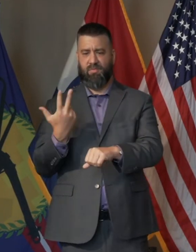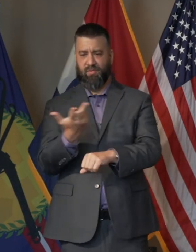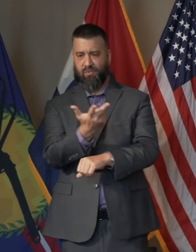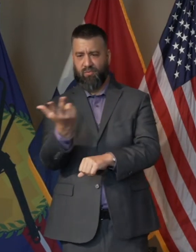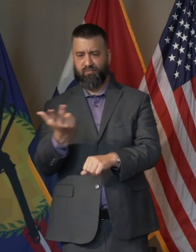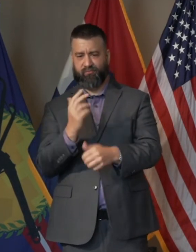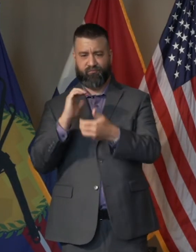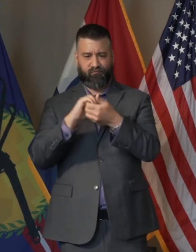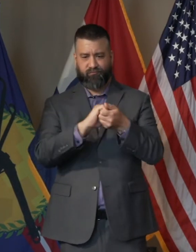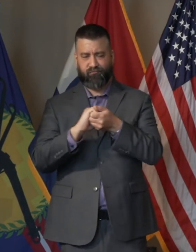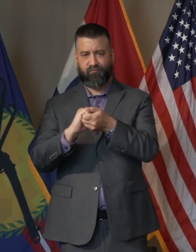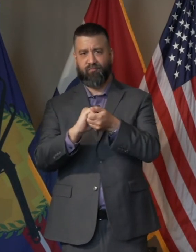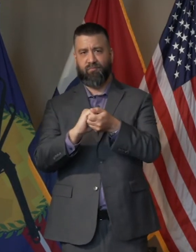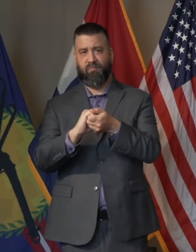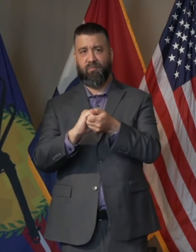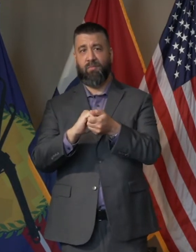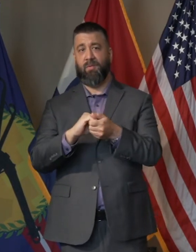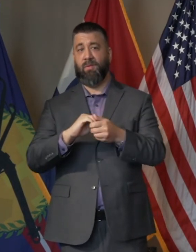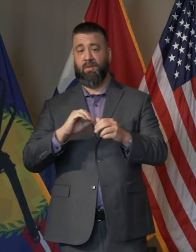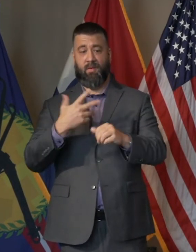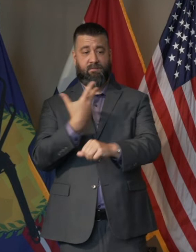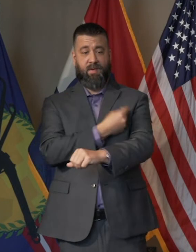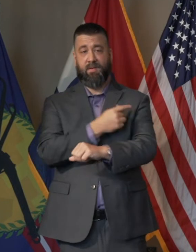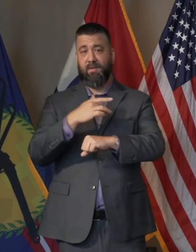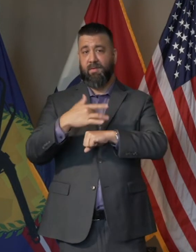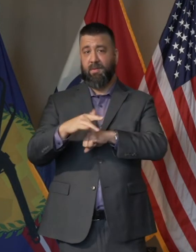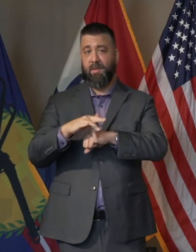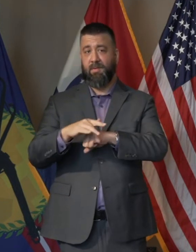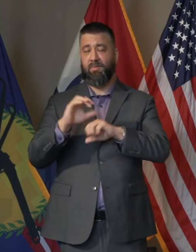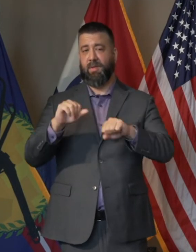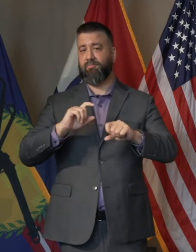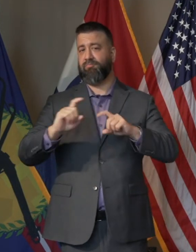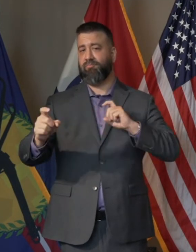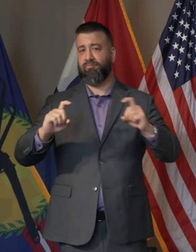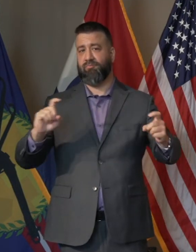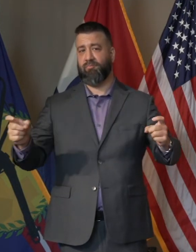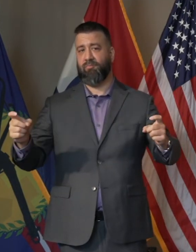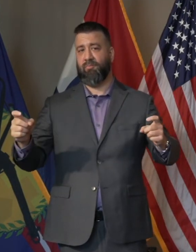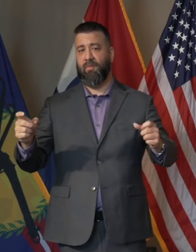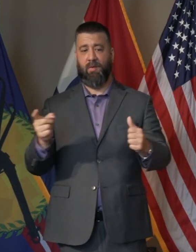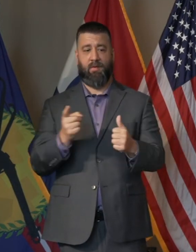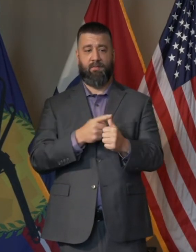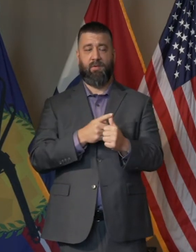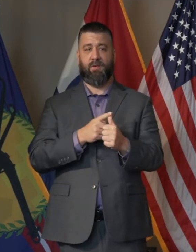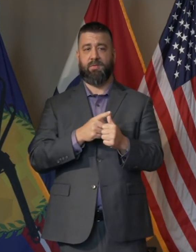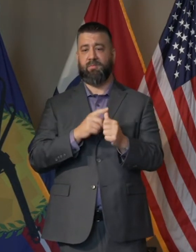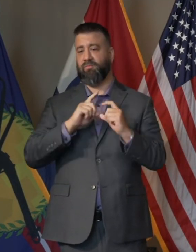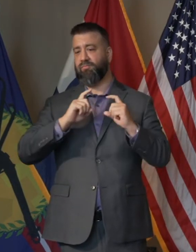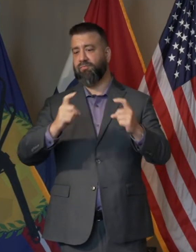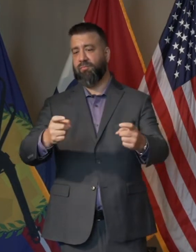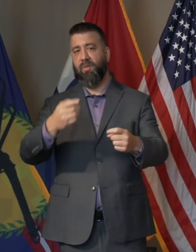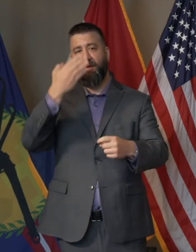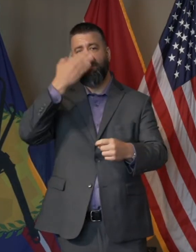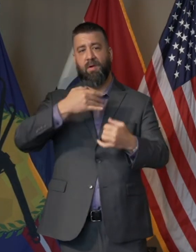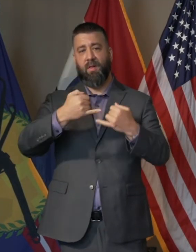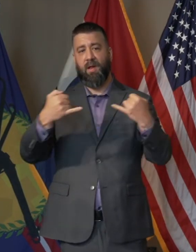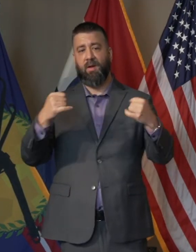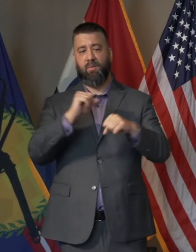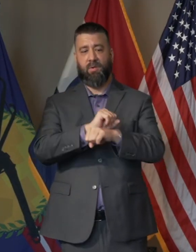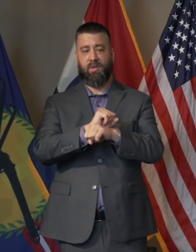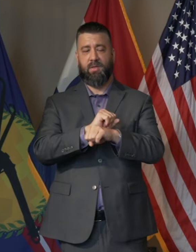vaccine comes available, we can distribute it. It will first go to frontline workers and the most